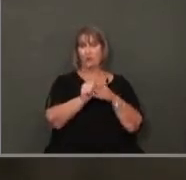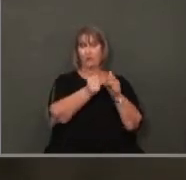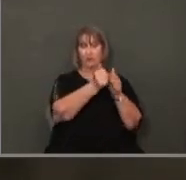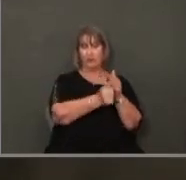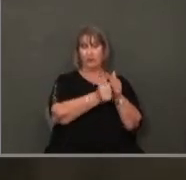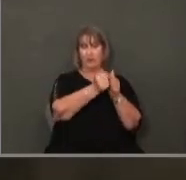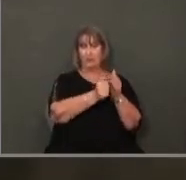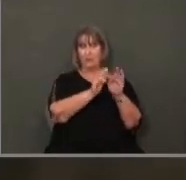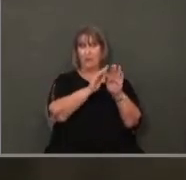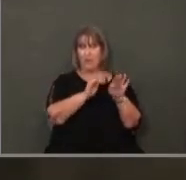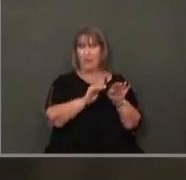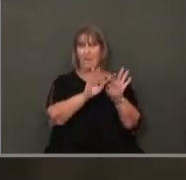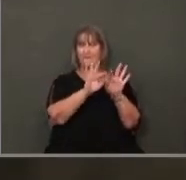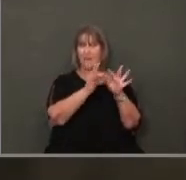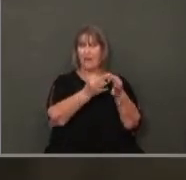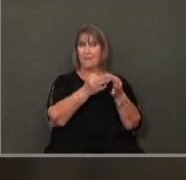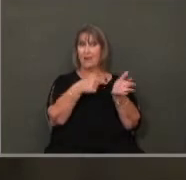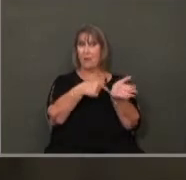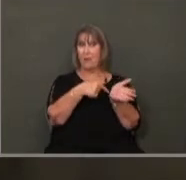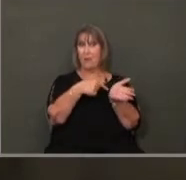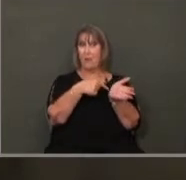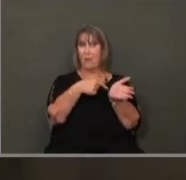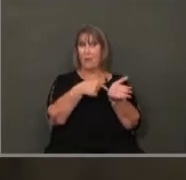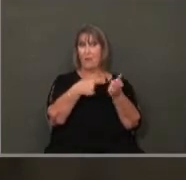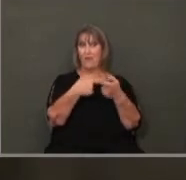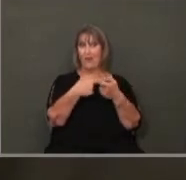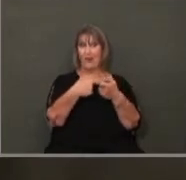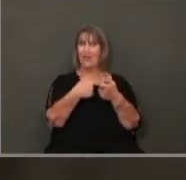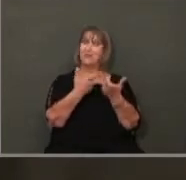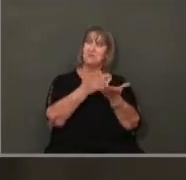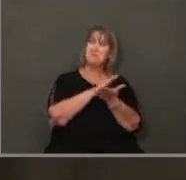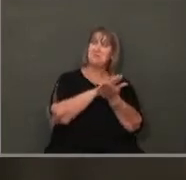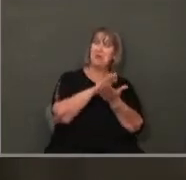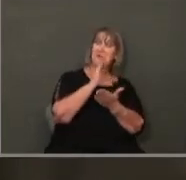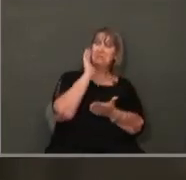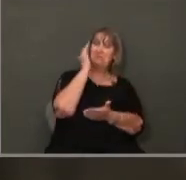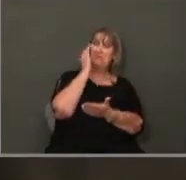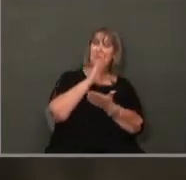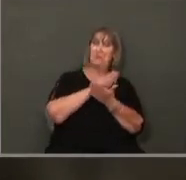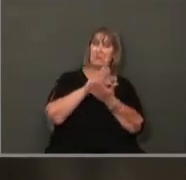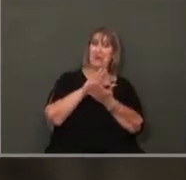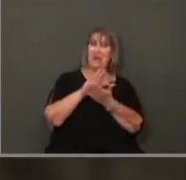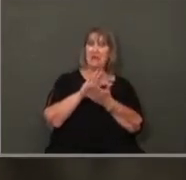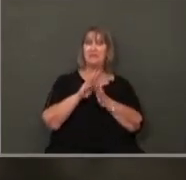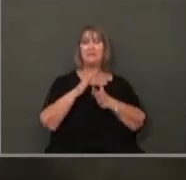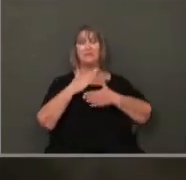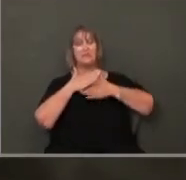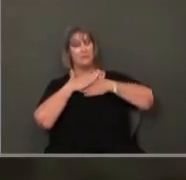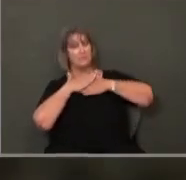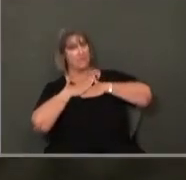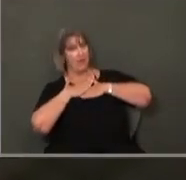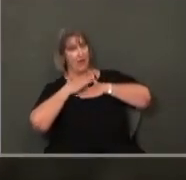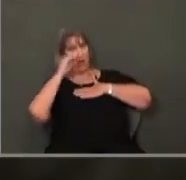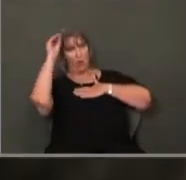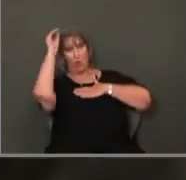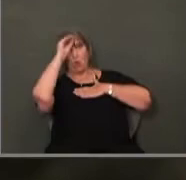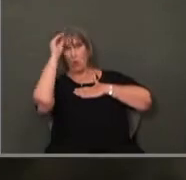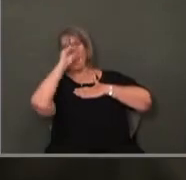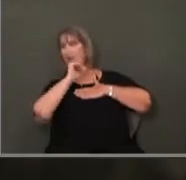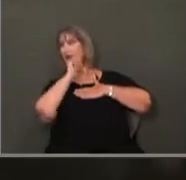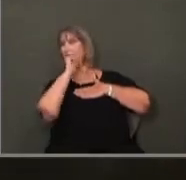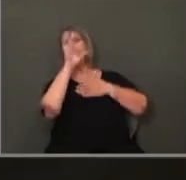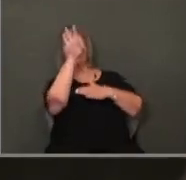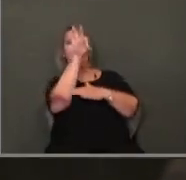very attractive, in reality, perhaps, and this is my opinion, I'm not trying to preach